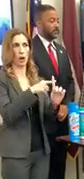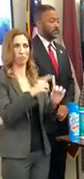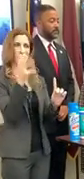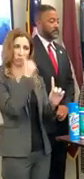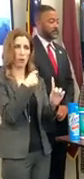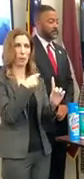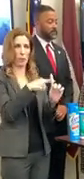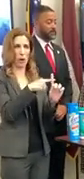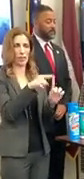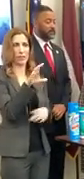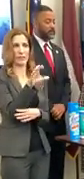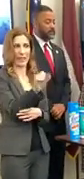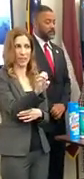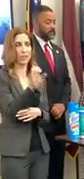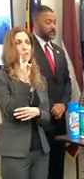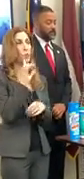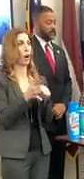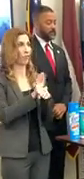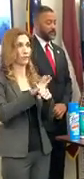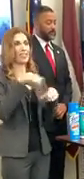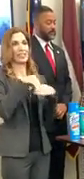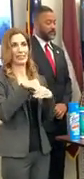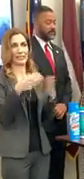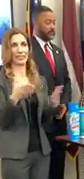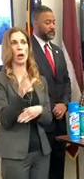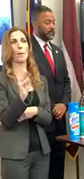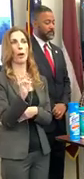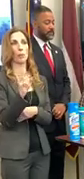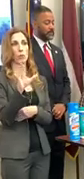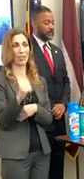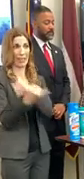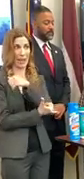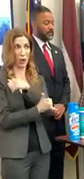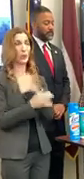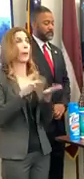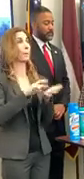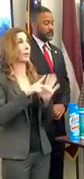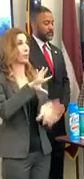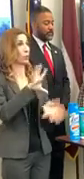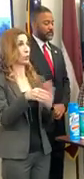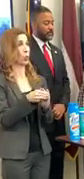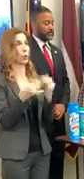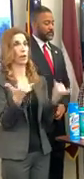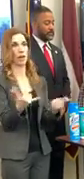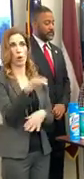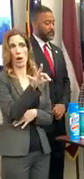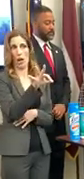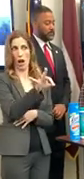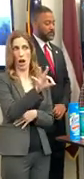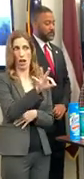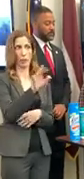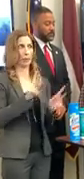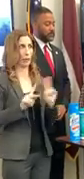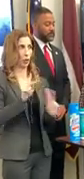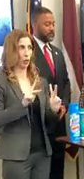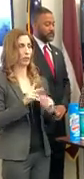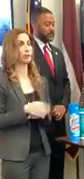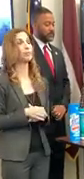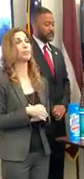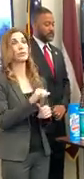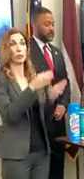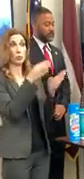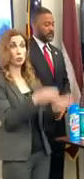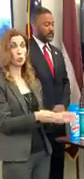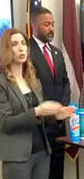of COVID-19 in Montgomery County, which brings our total to 9. This individual is an